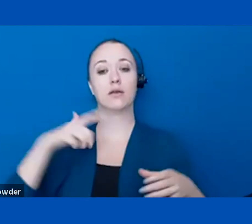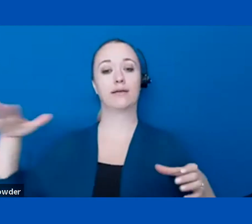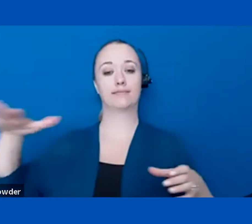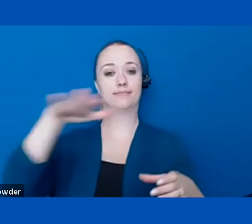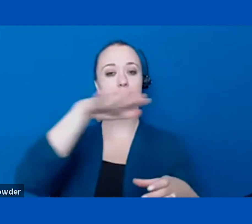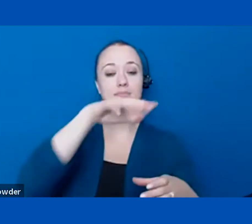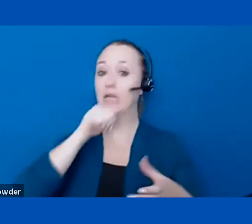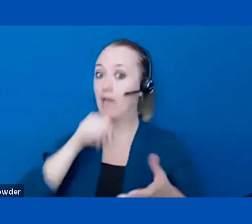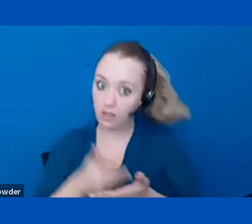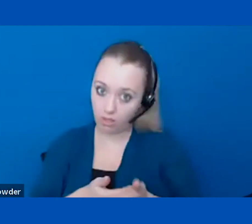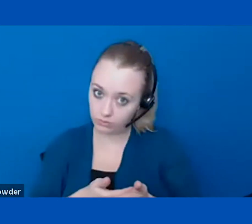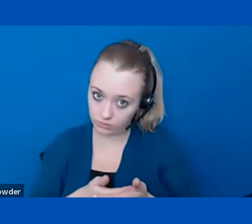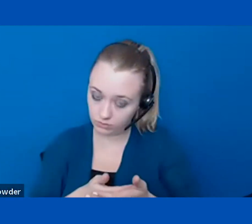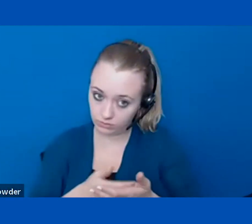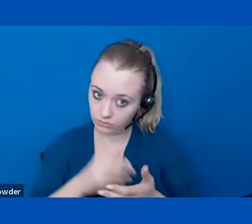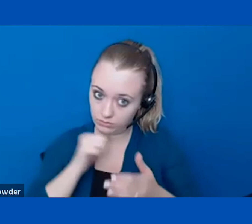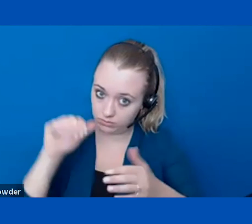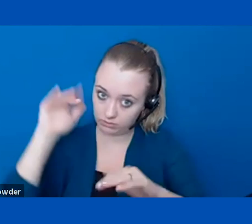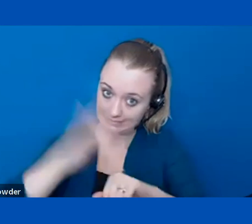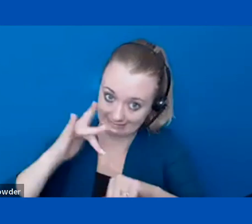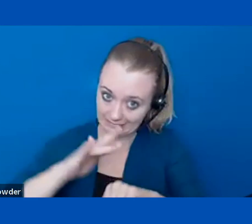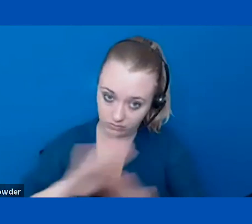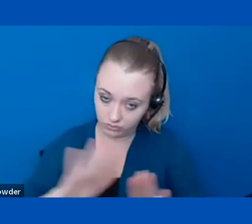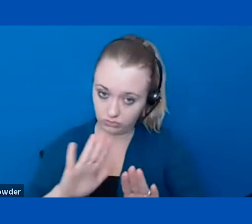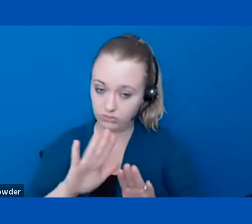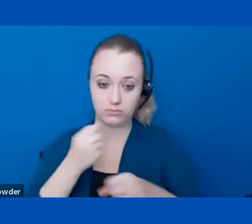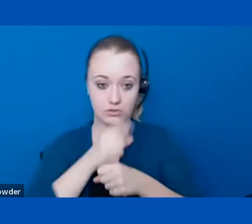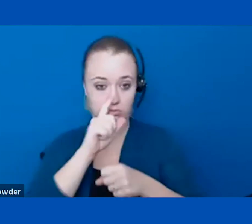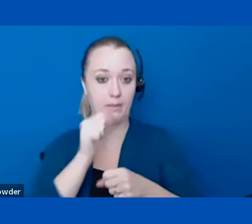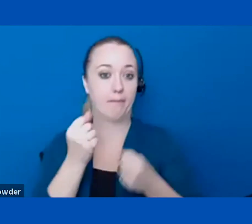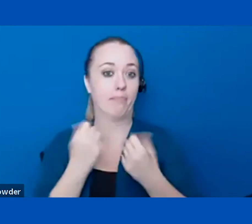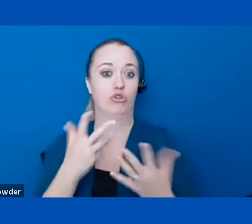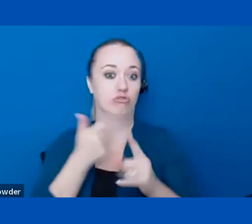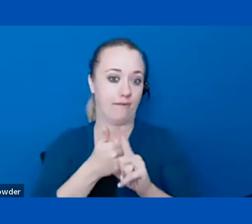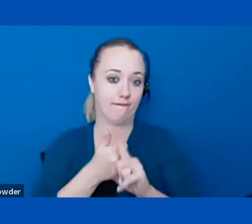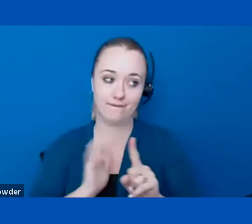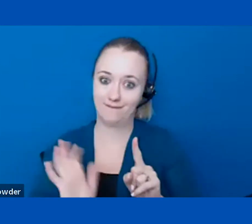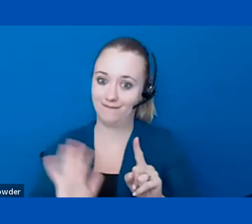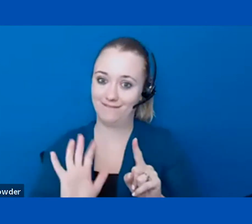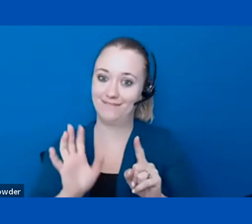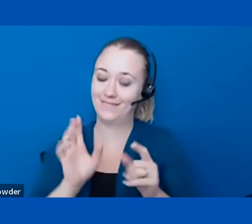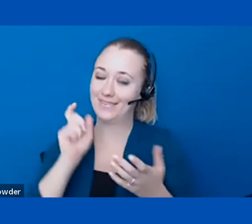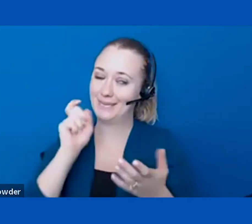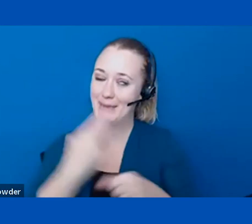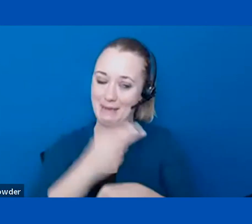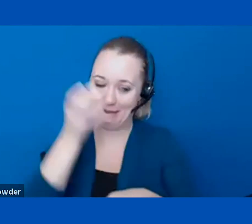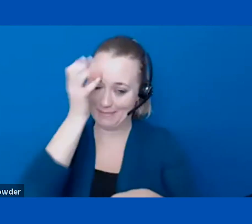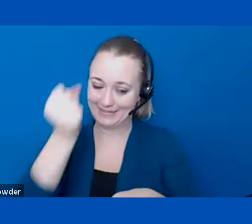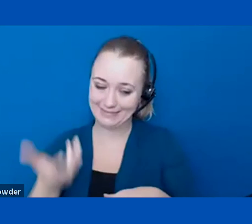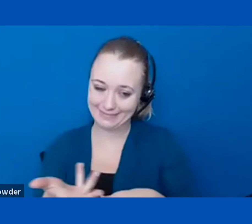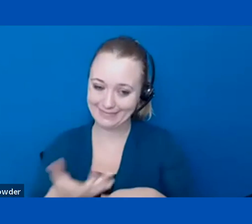not close. I'm saying like, you know, making sure that I don't burn myself or anything, because, you know, you gotta be, you gotta have common sense, right?